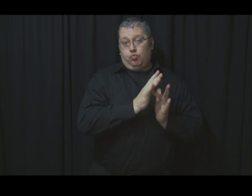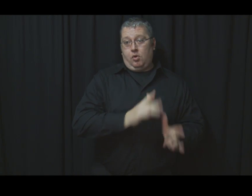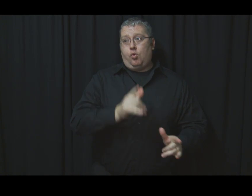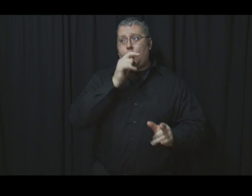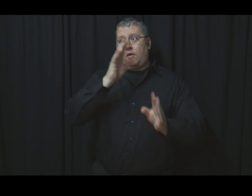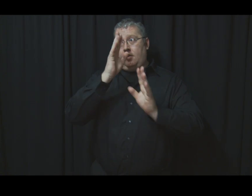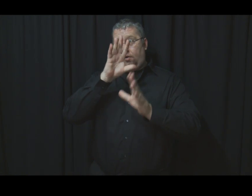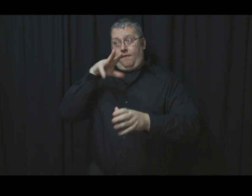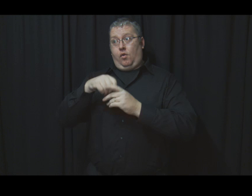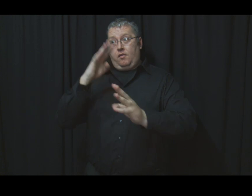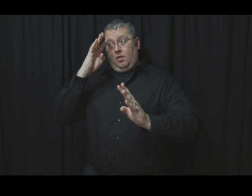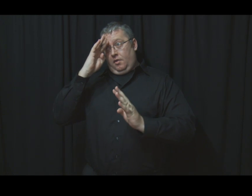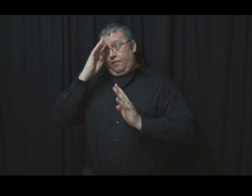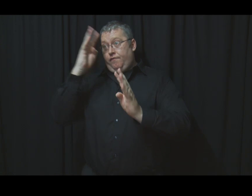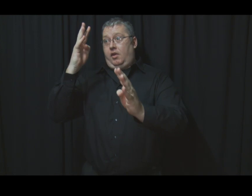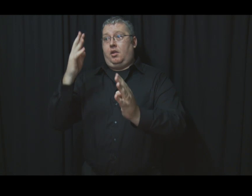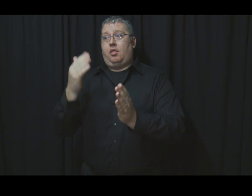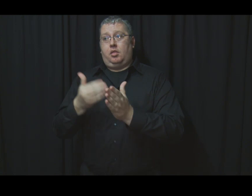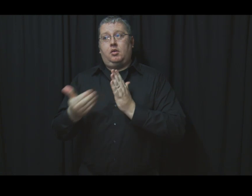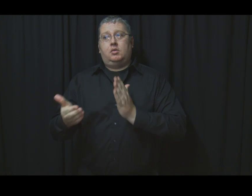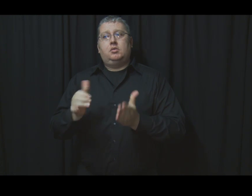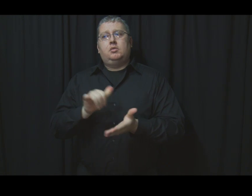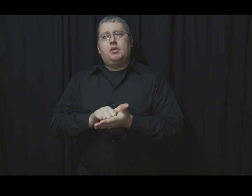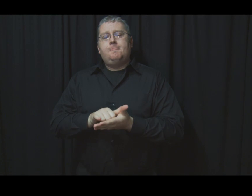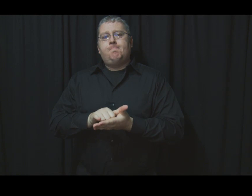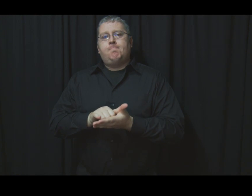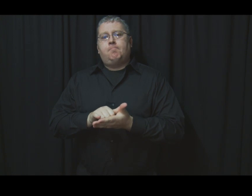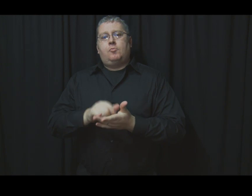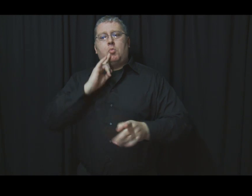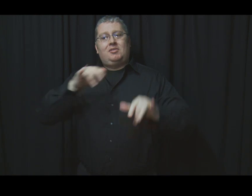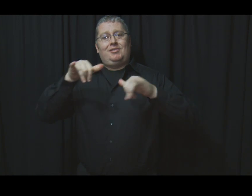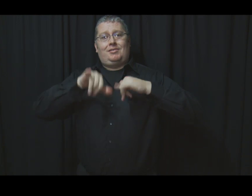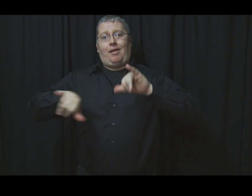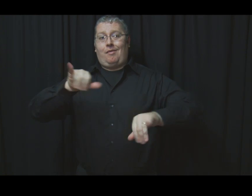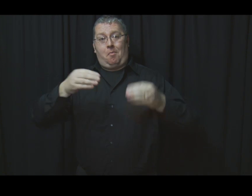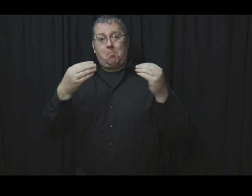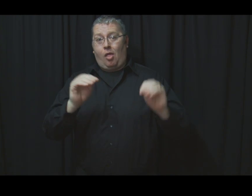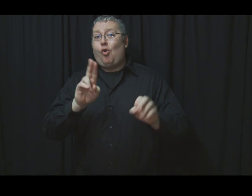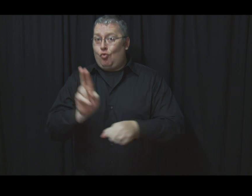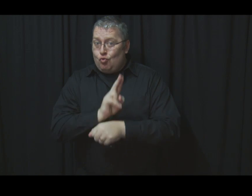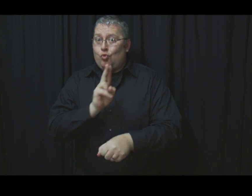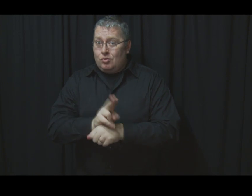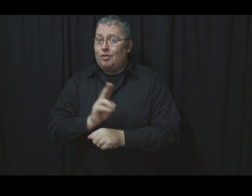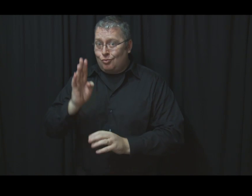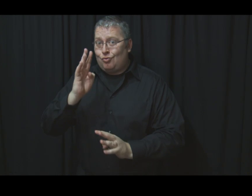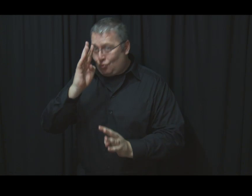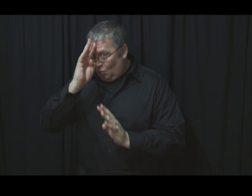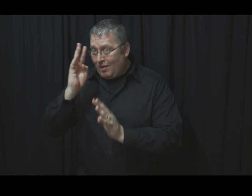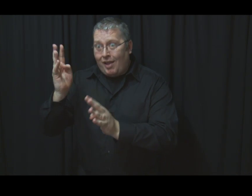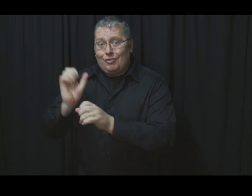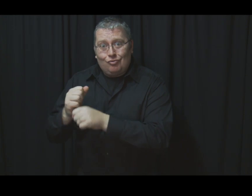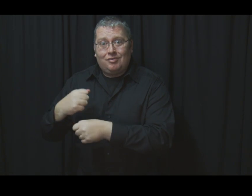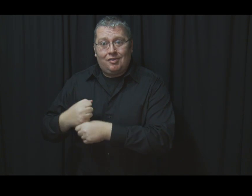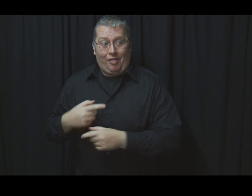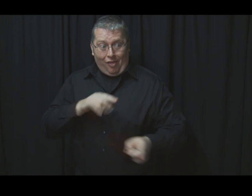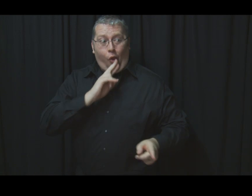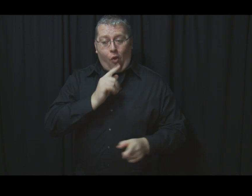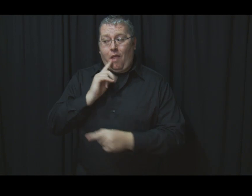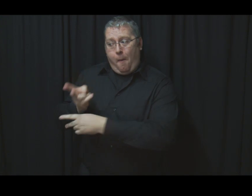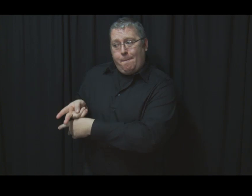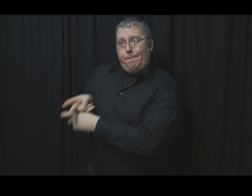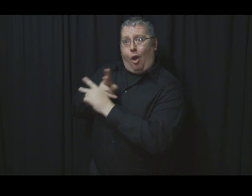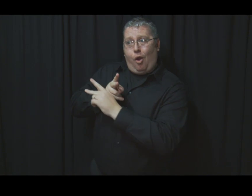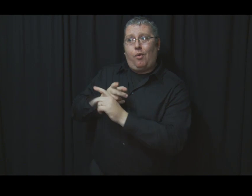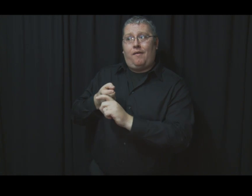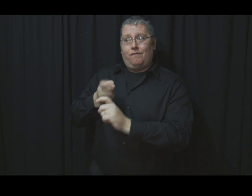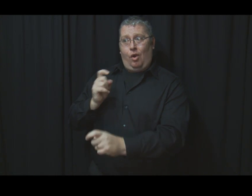things, involved in a scientific method, is using creation. They are, because they're borrowing from